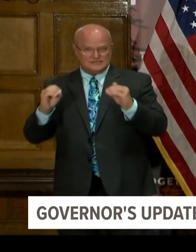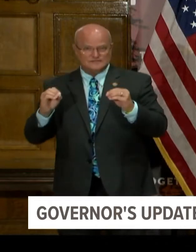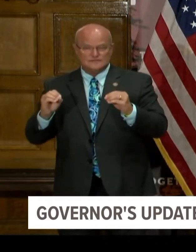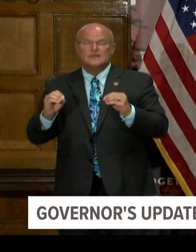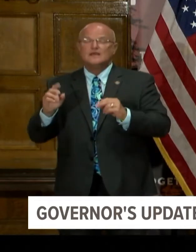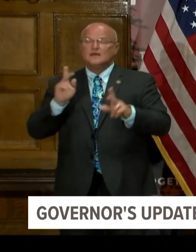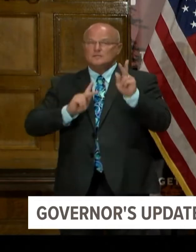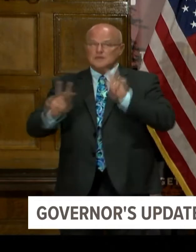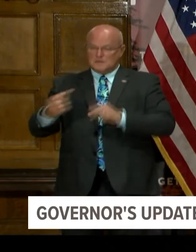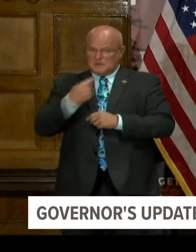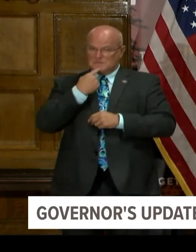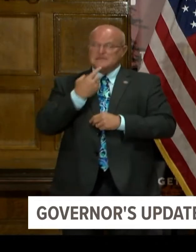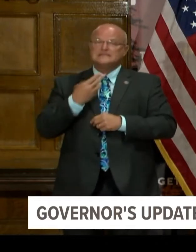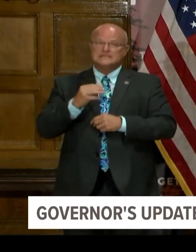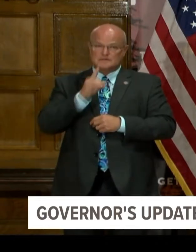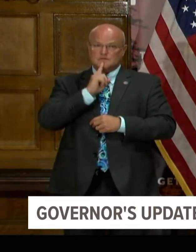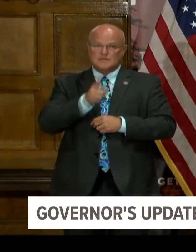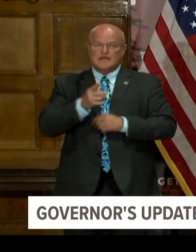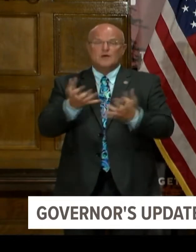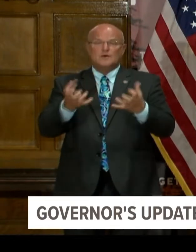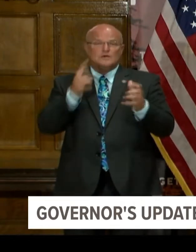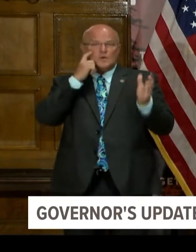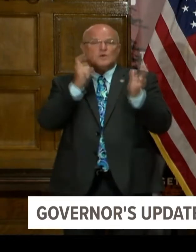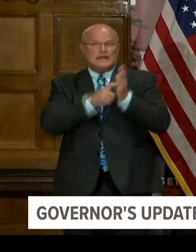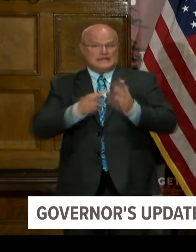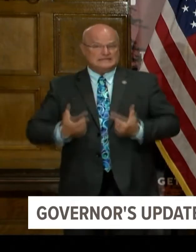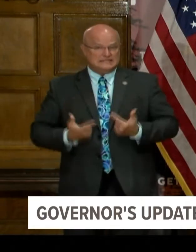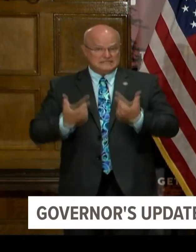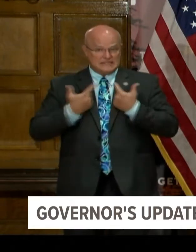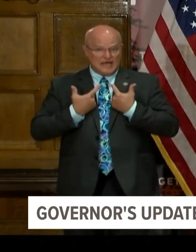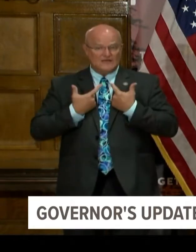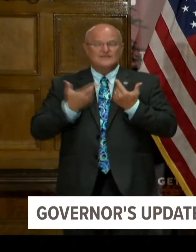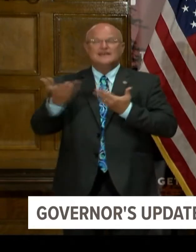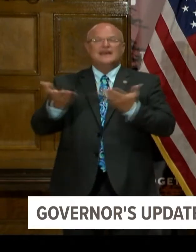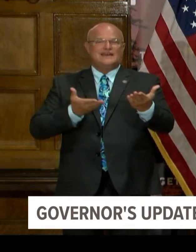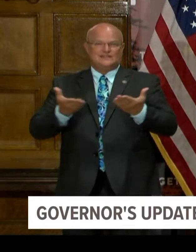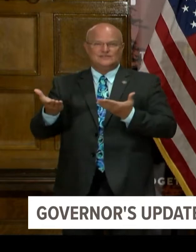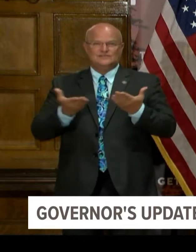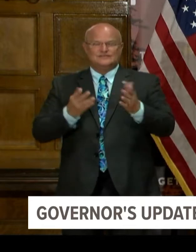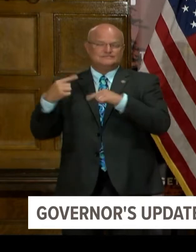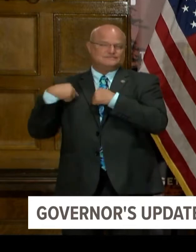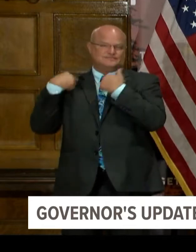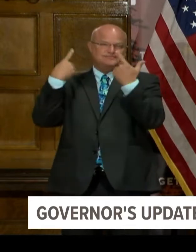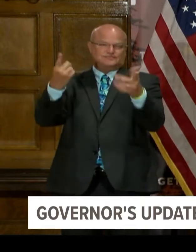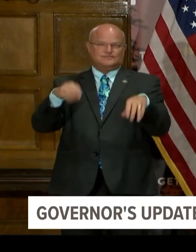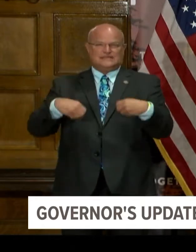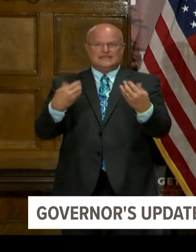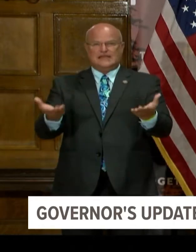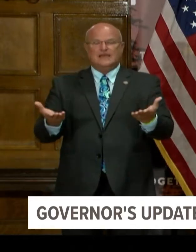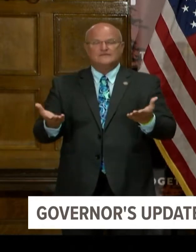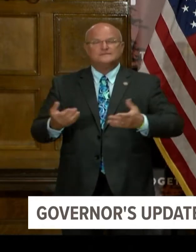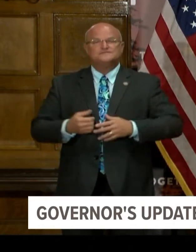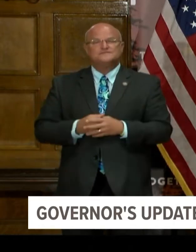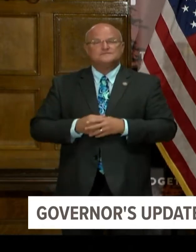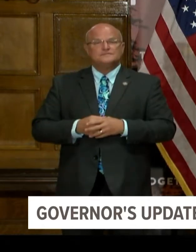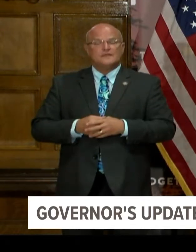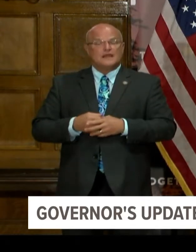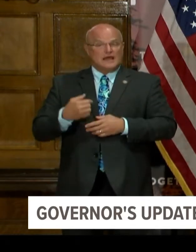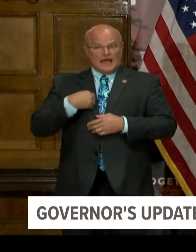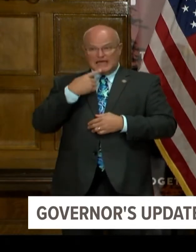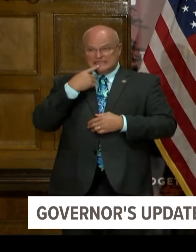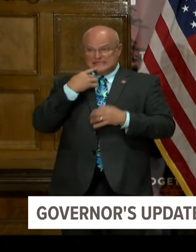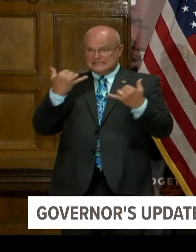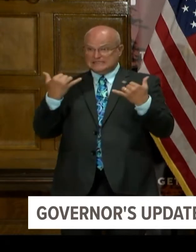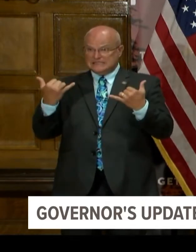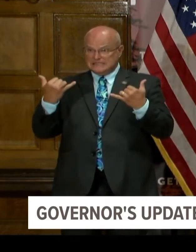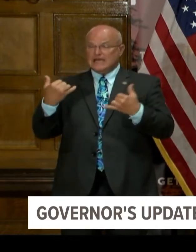be missed, and I wanted to recognize his life and service that he gave. I said that